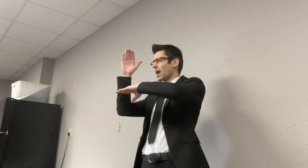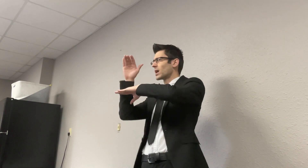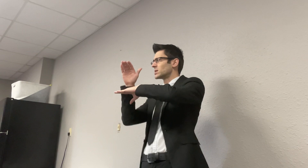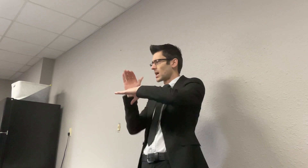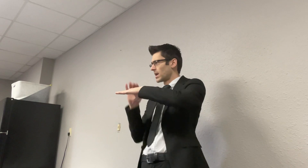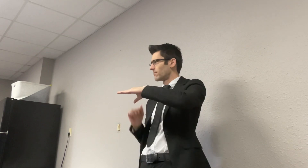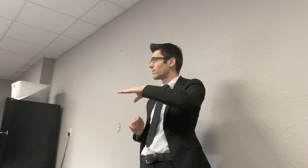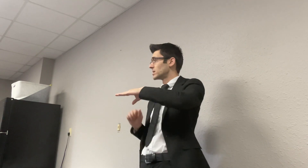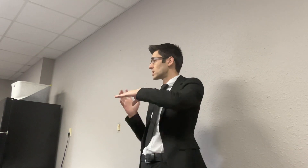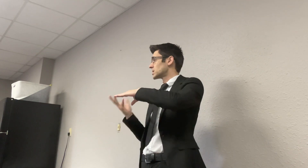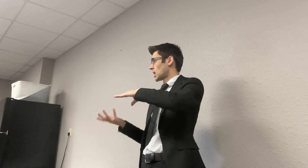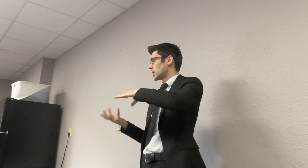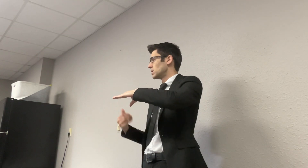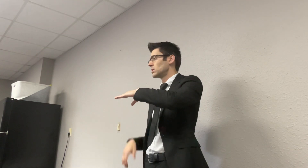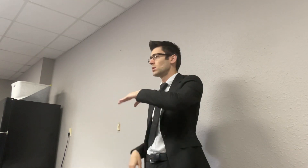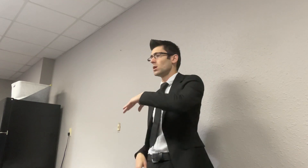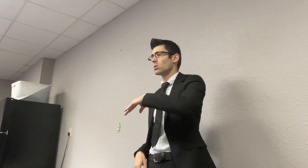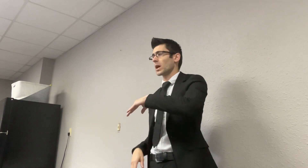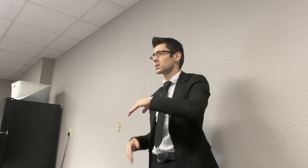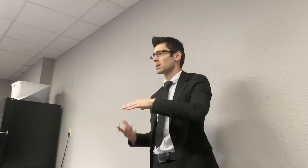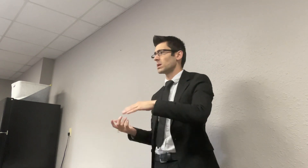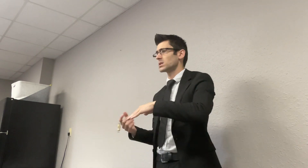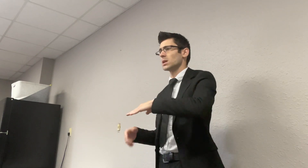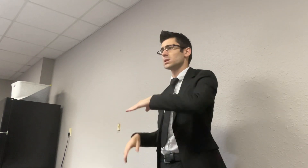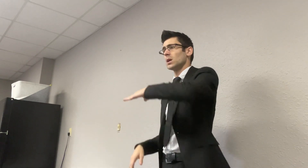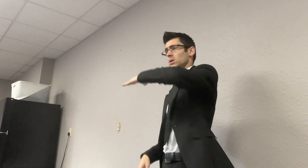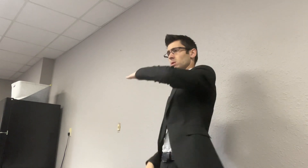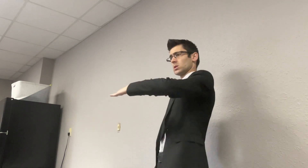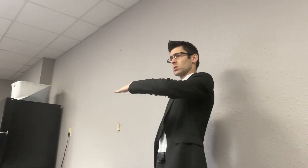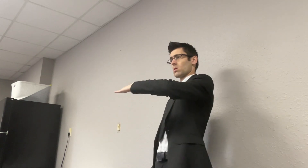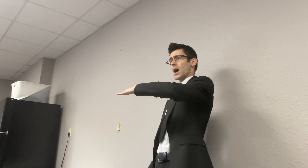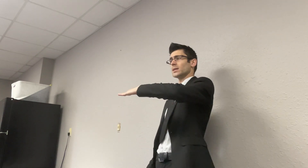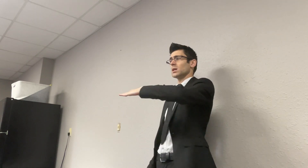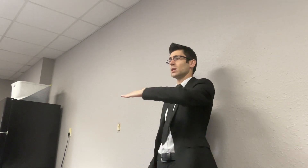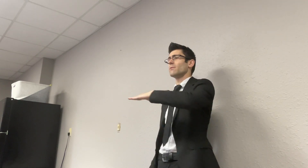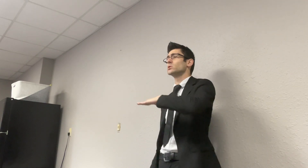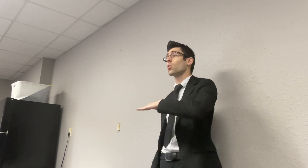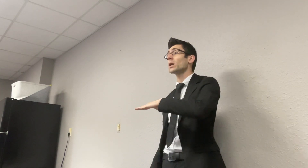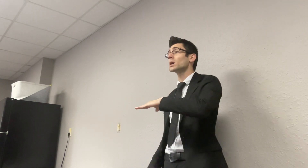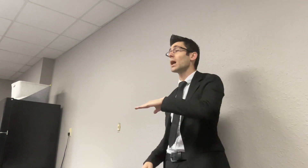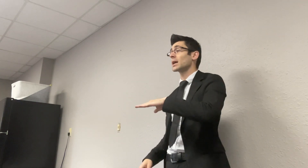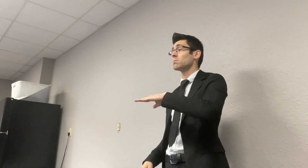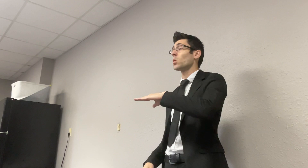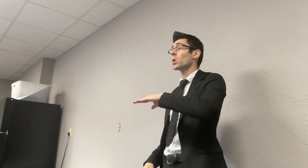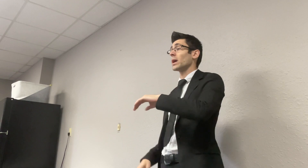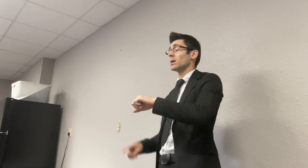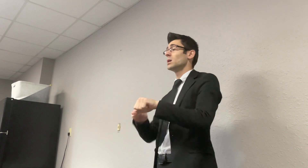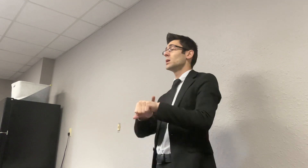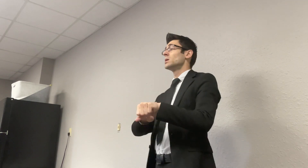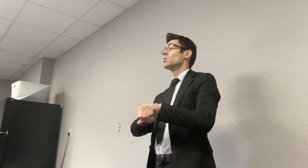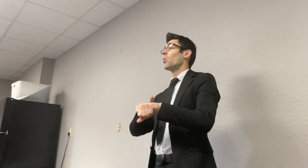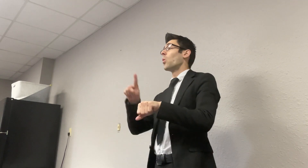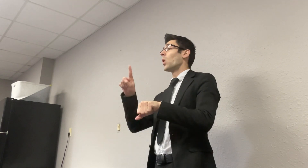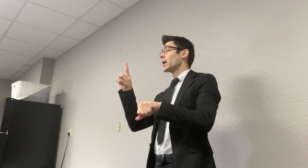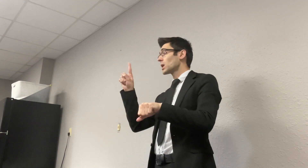is kind of, it's the sun. Okay. Okay, does that make sense? So this is the horizon. If it's 1 o'clock in the morning, 1